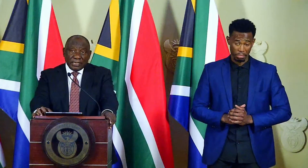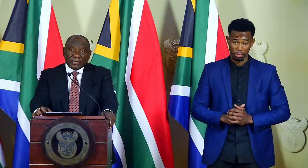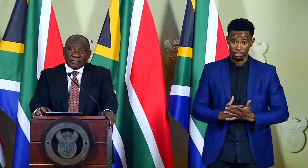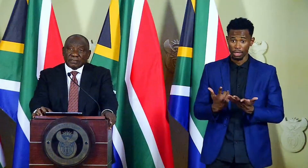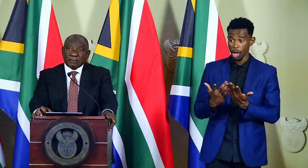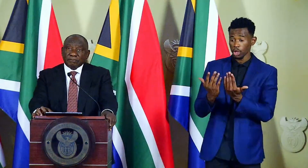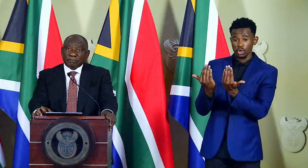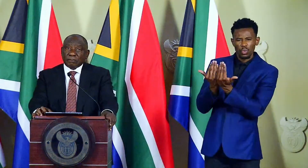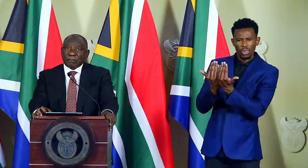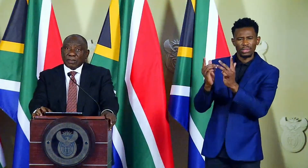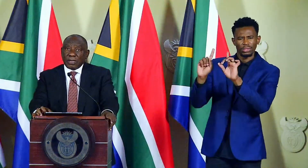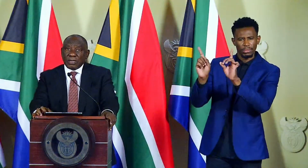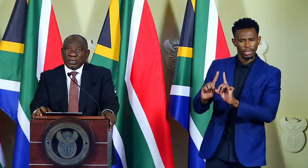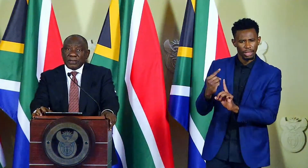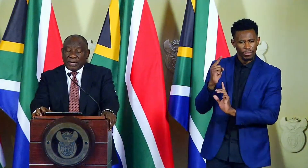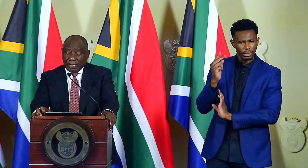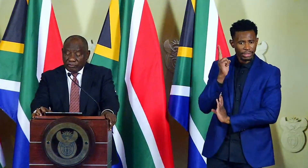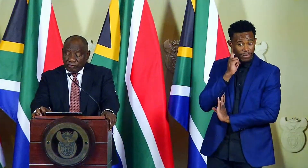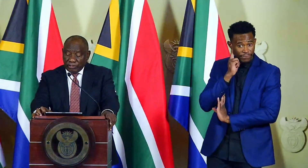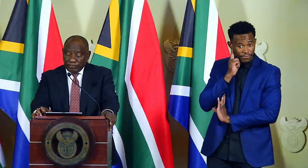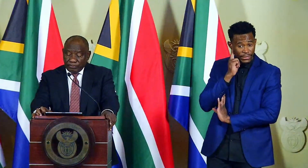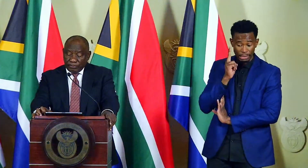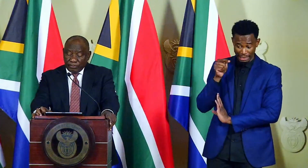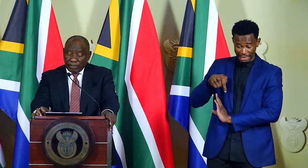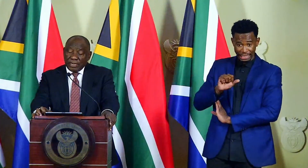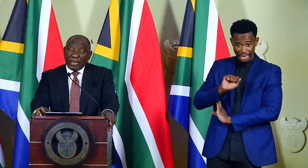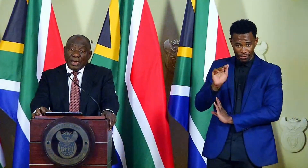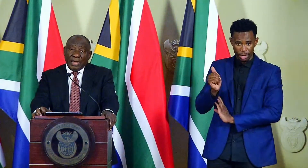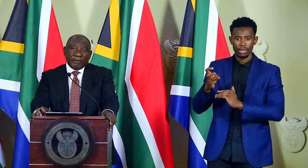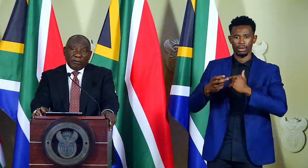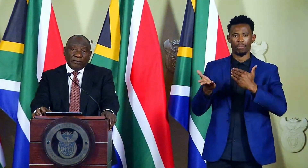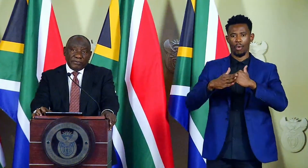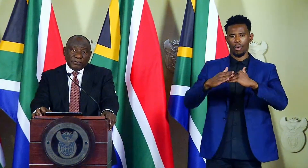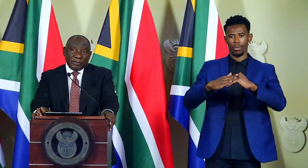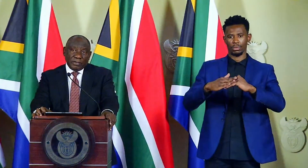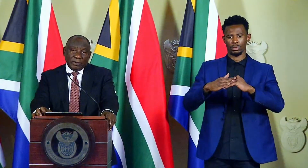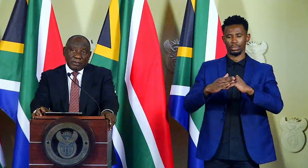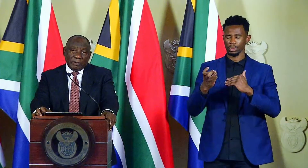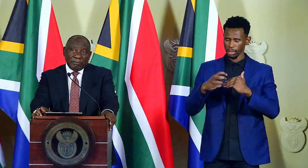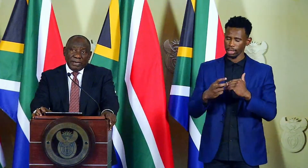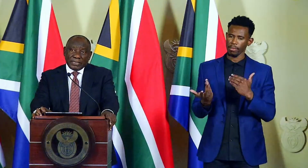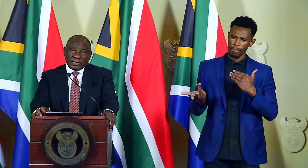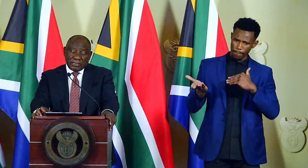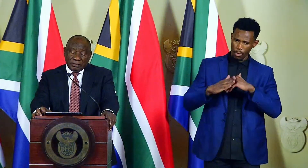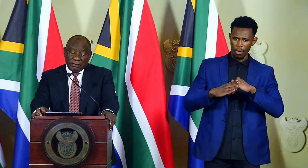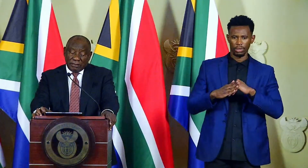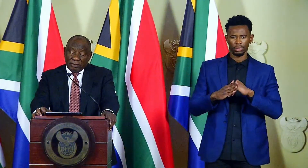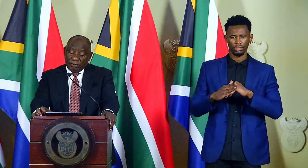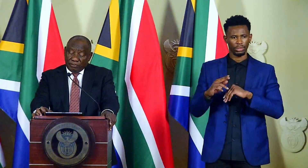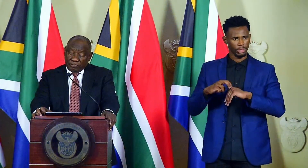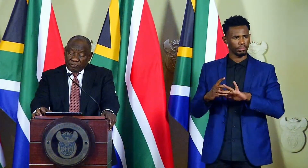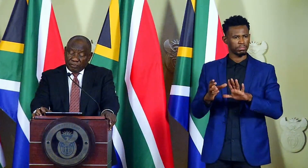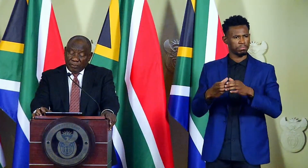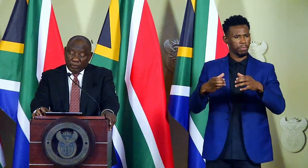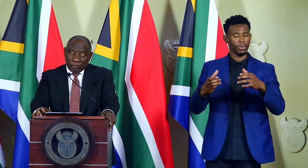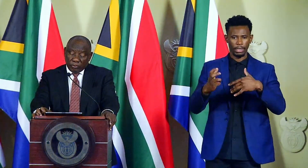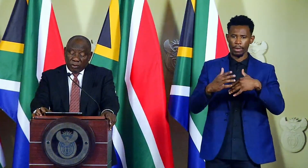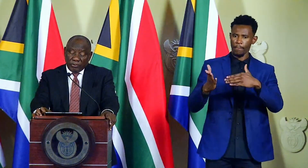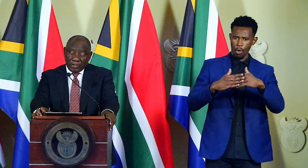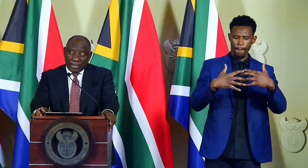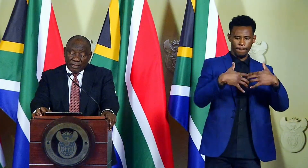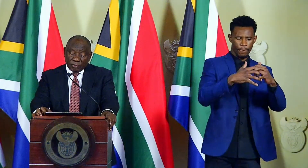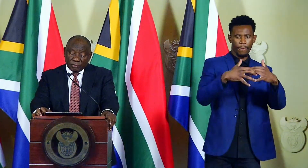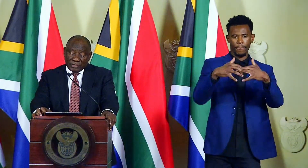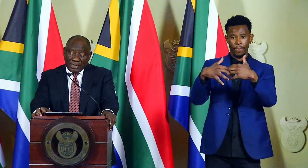be increased in the country, and I have often met people